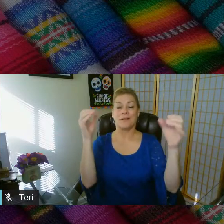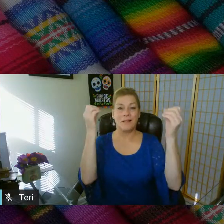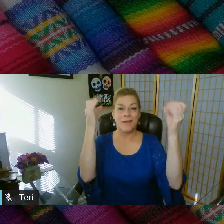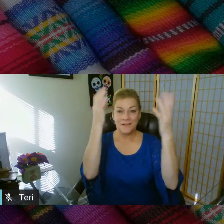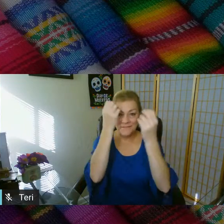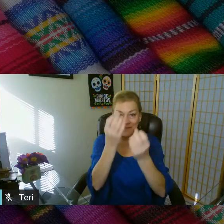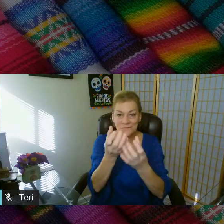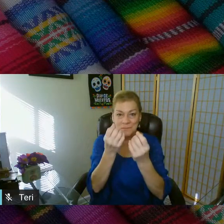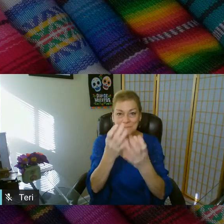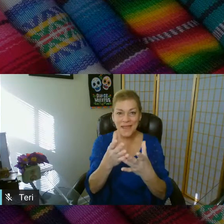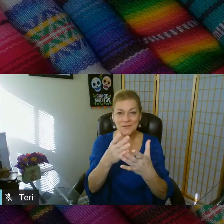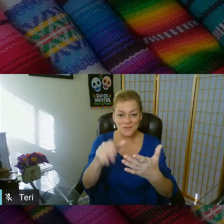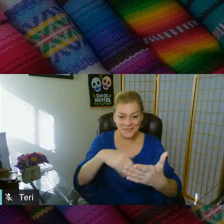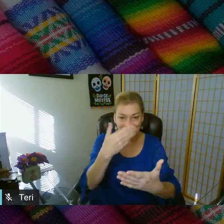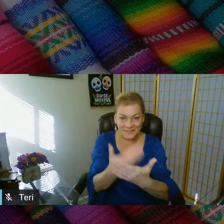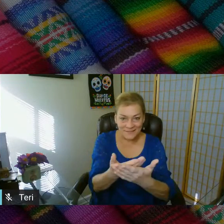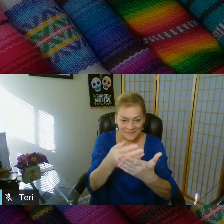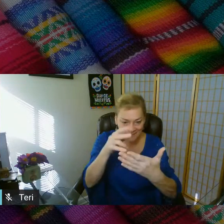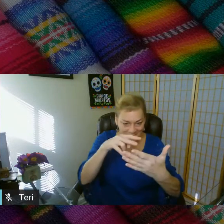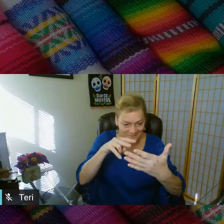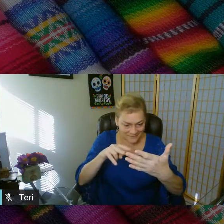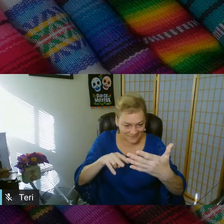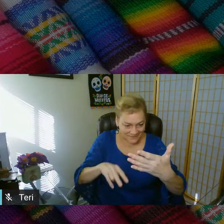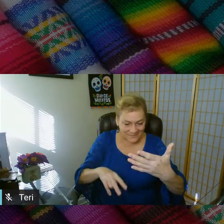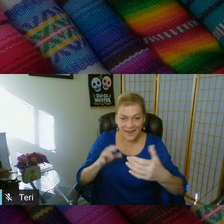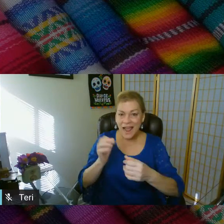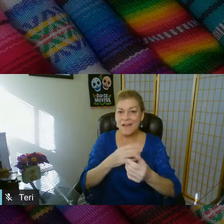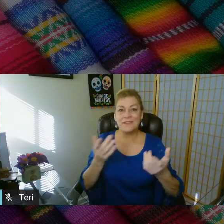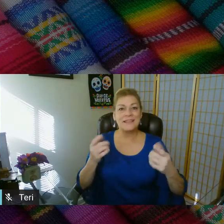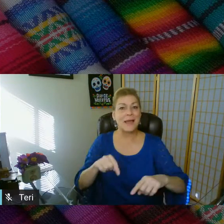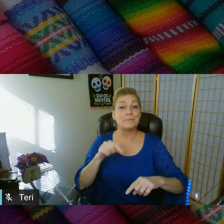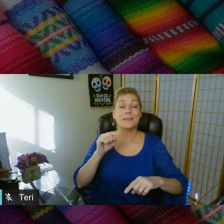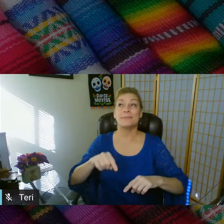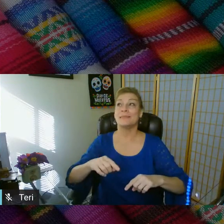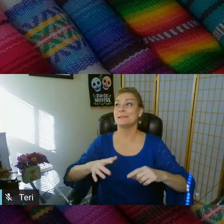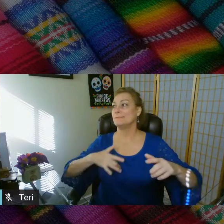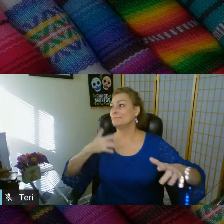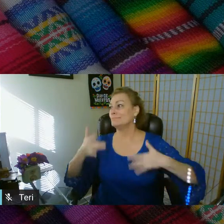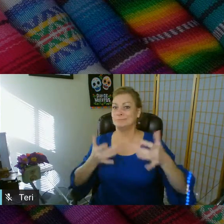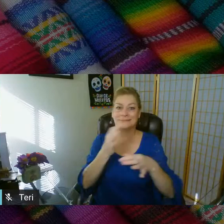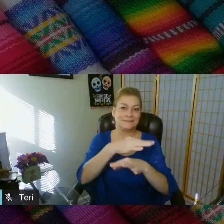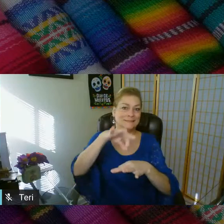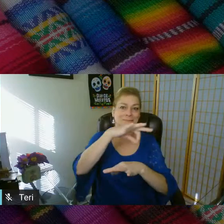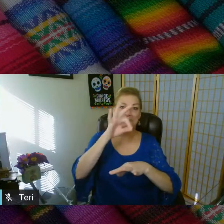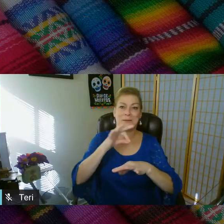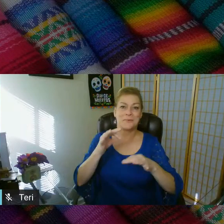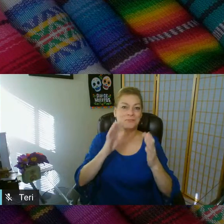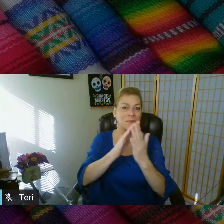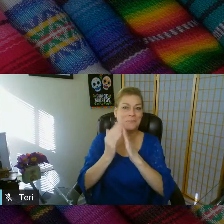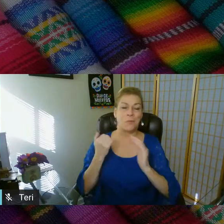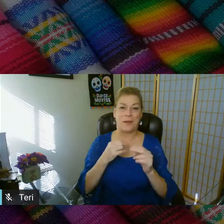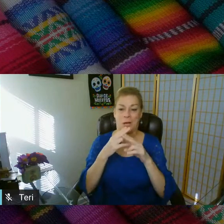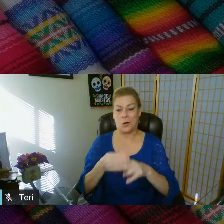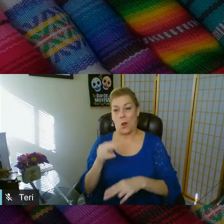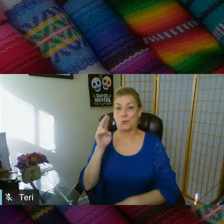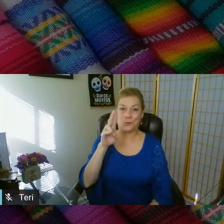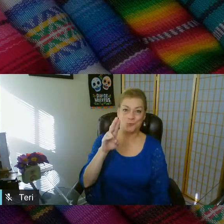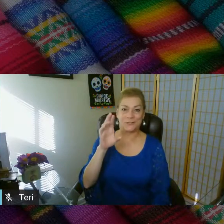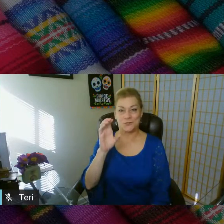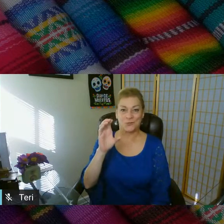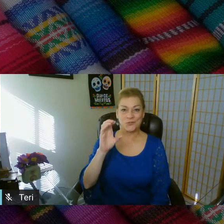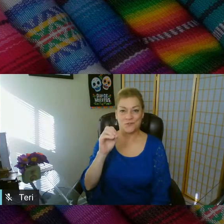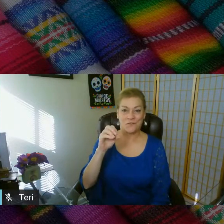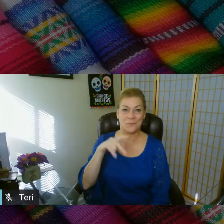coming your way about everything going on in this vibrant spiritual community called Unity Church of Overland Park.